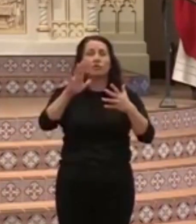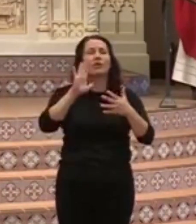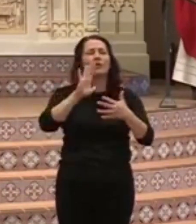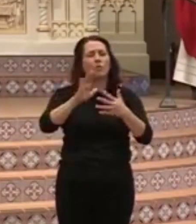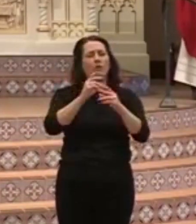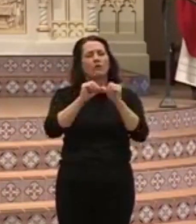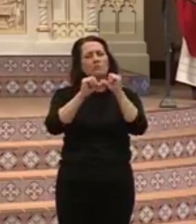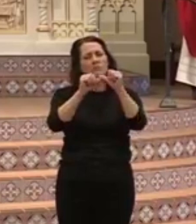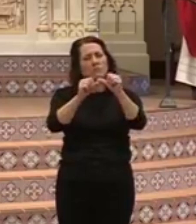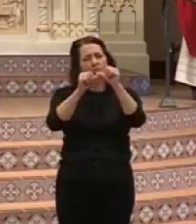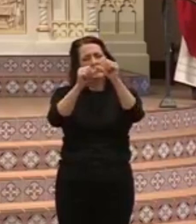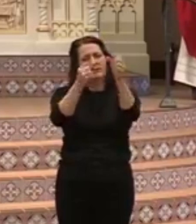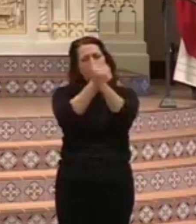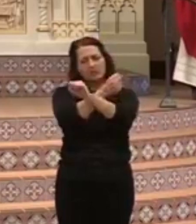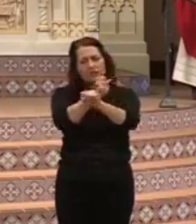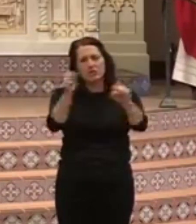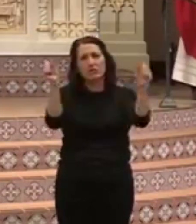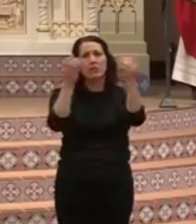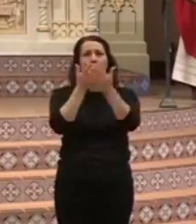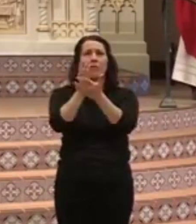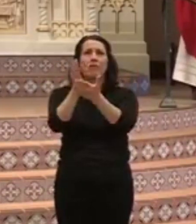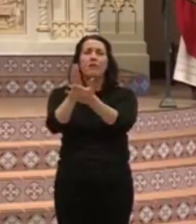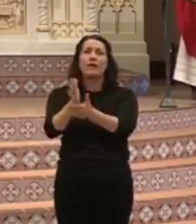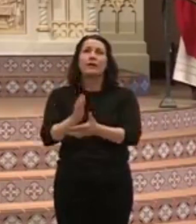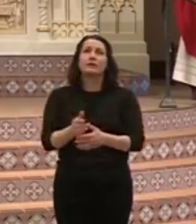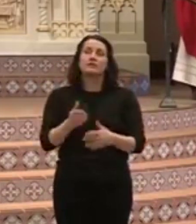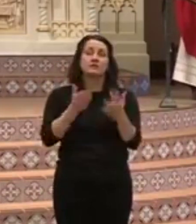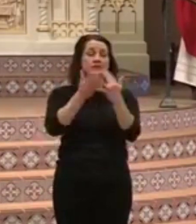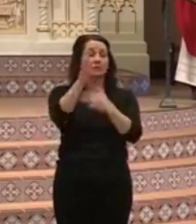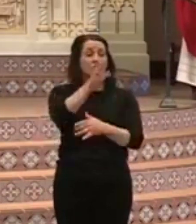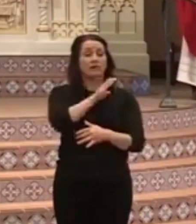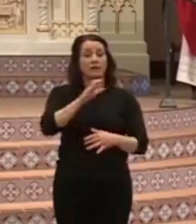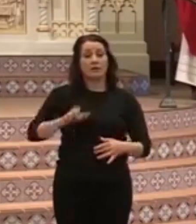secure. Through Christ our